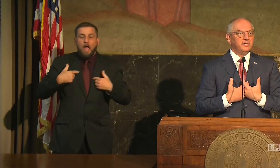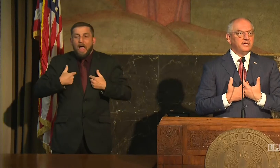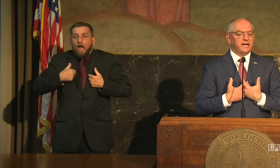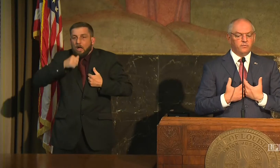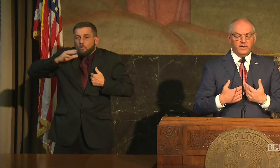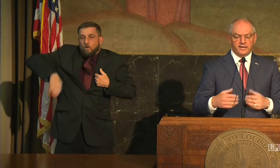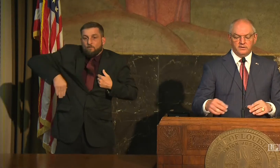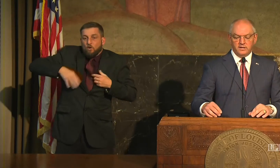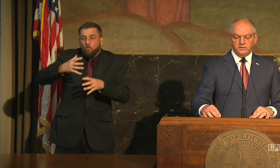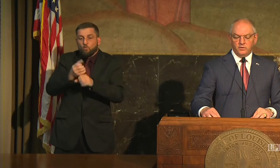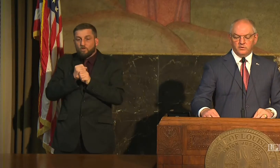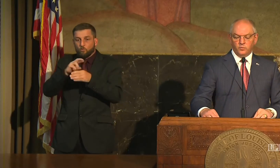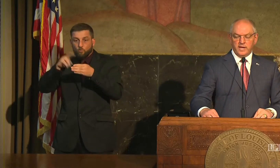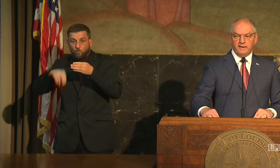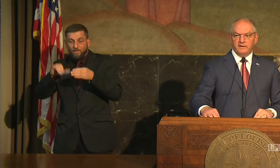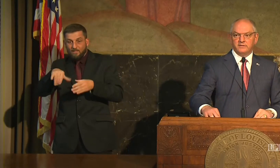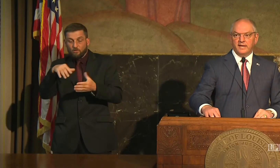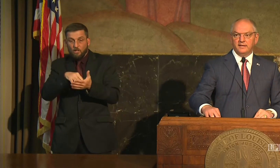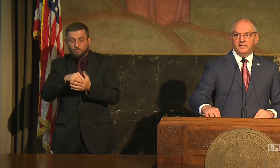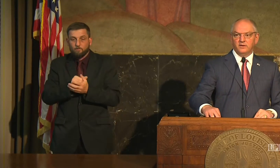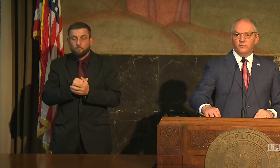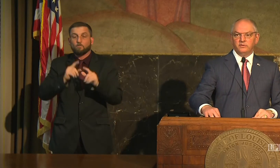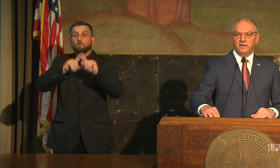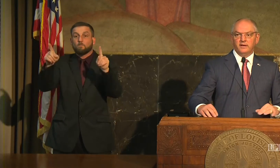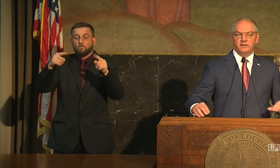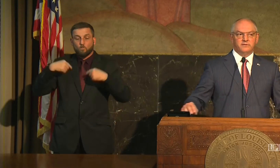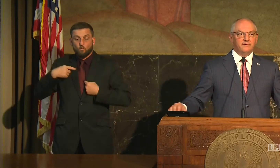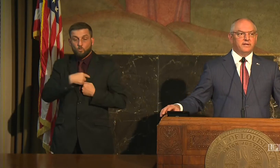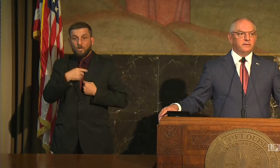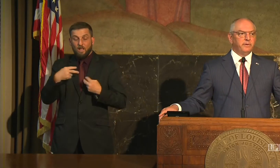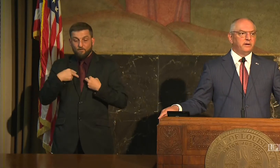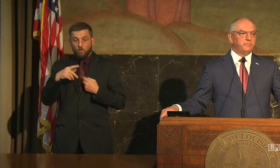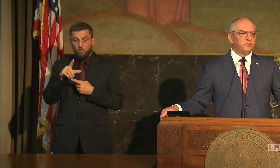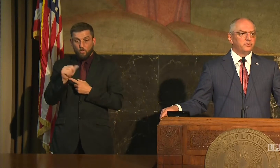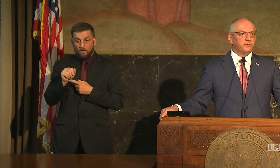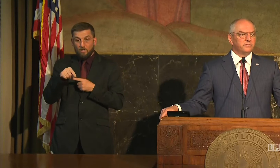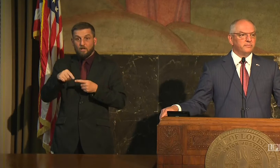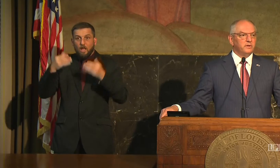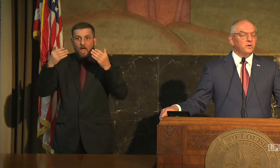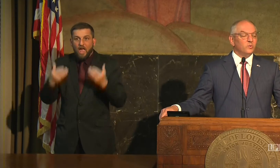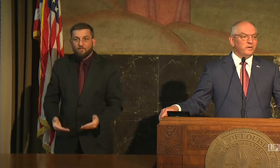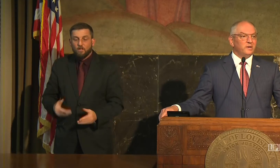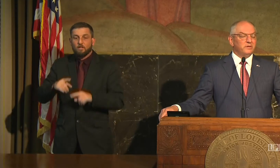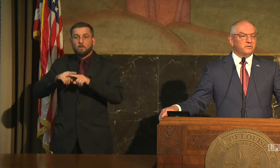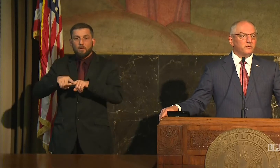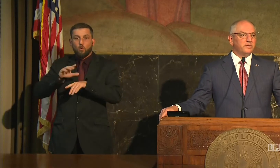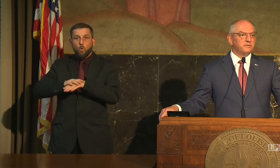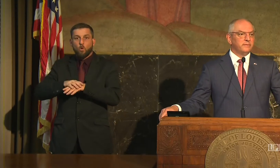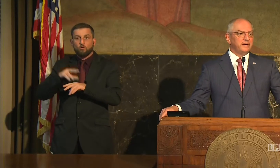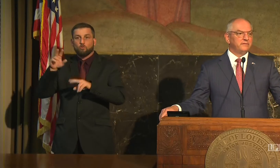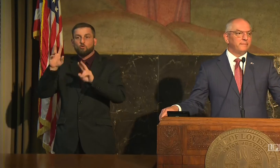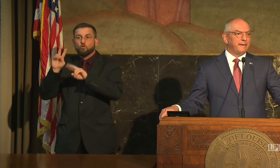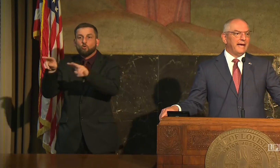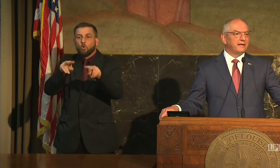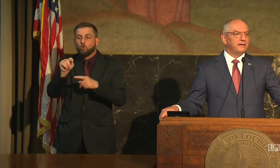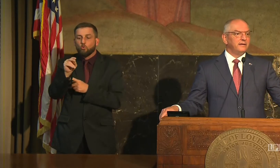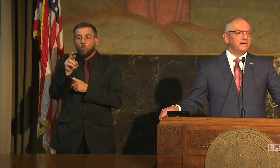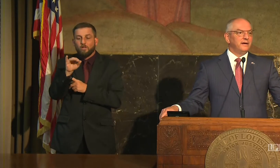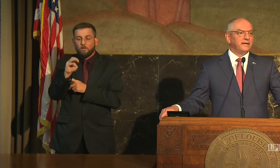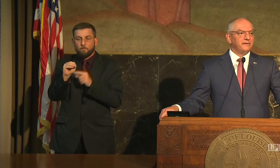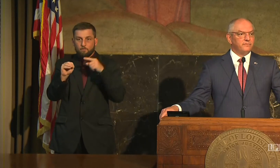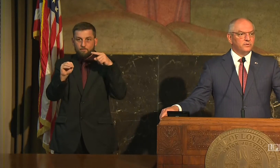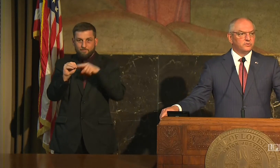study yet. What I can tell you is we have a state in Louisiana that's heavily dependent upon tourism. We know that tourism isn't